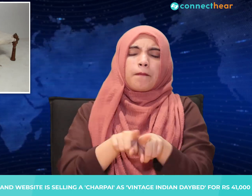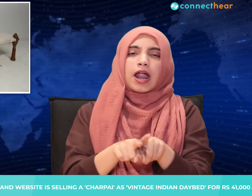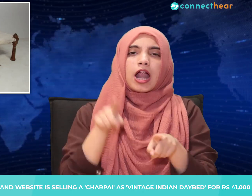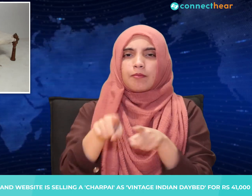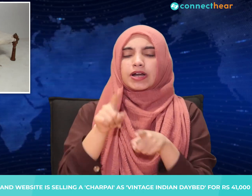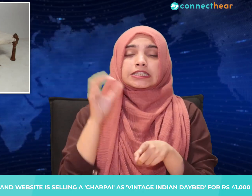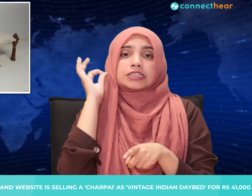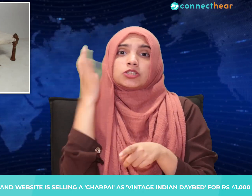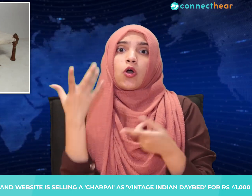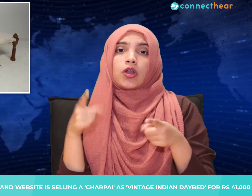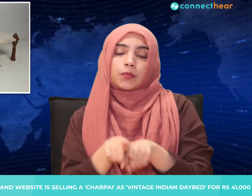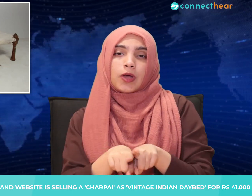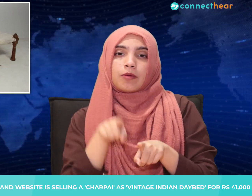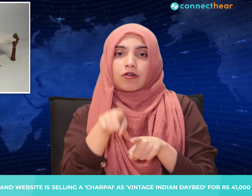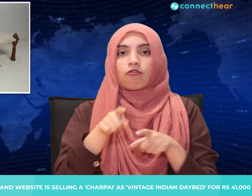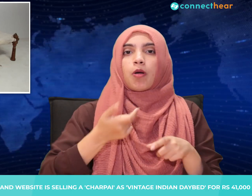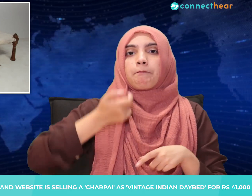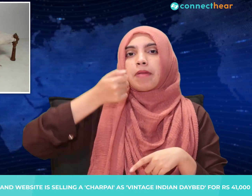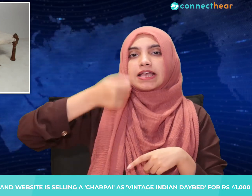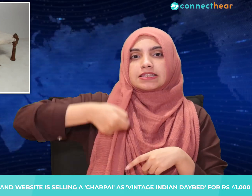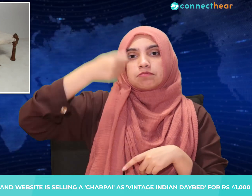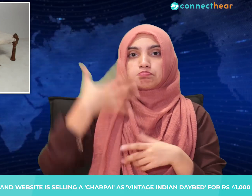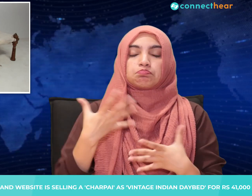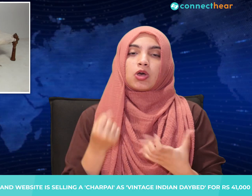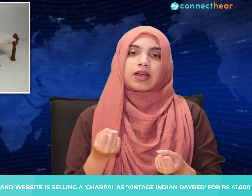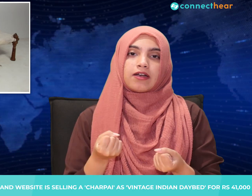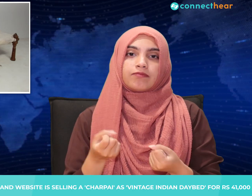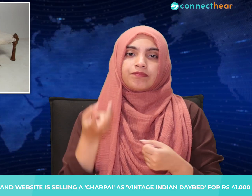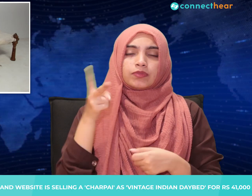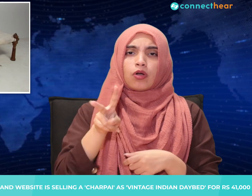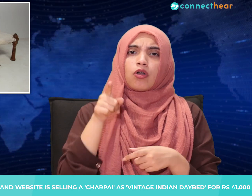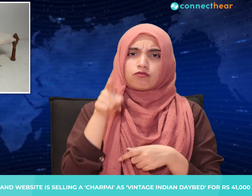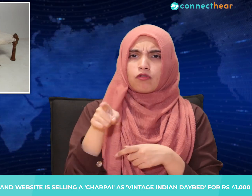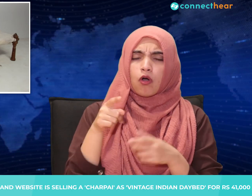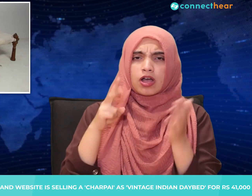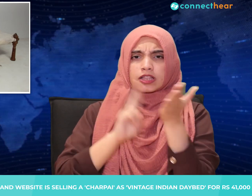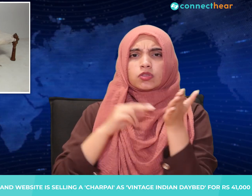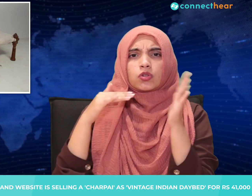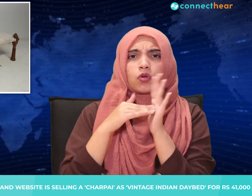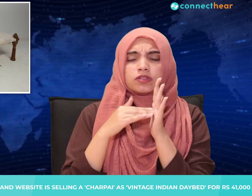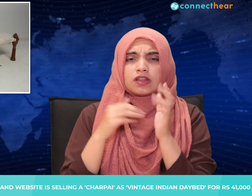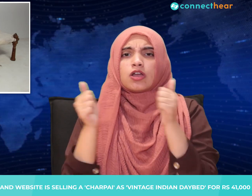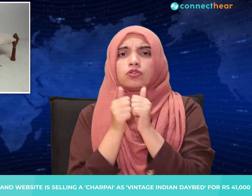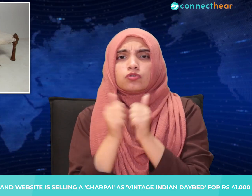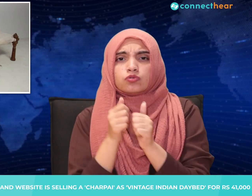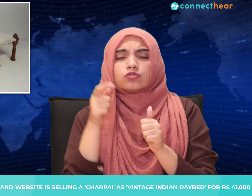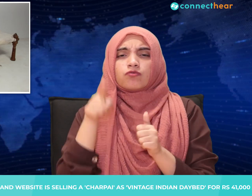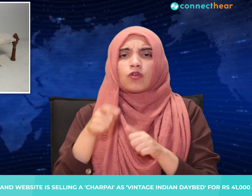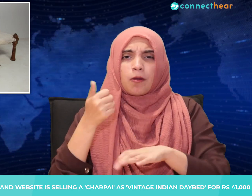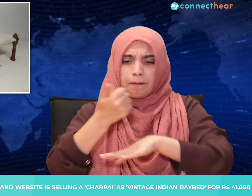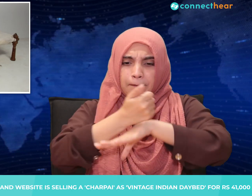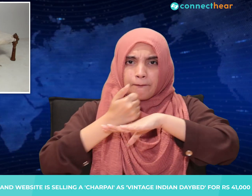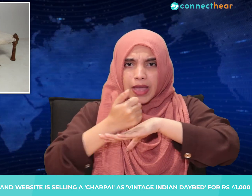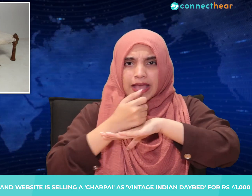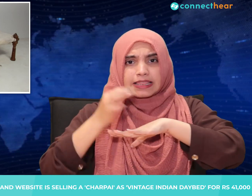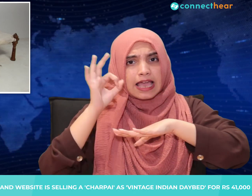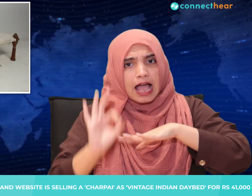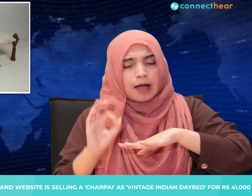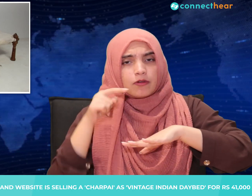itself. Using the traditional mehndi to draw freckles, which became a popular beauty trend, to copying